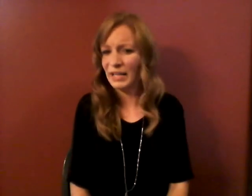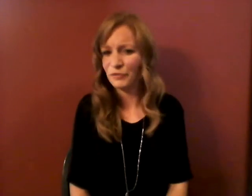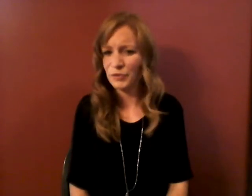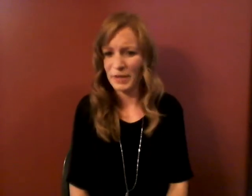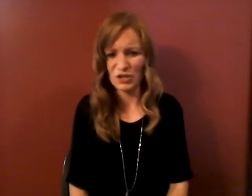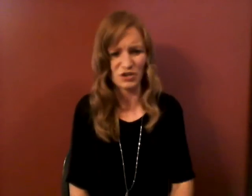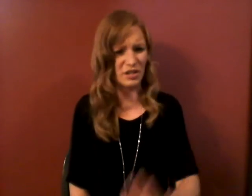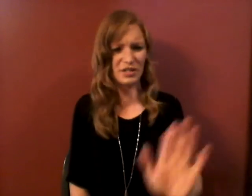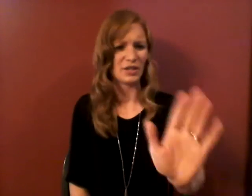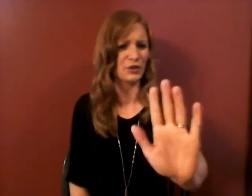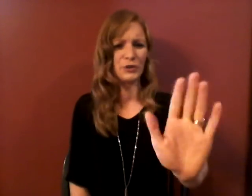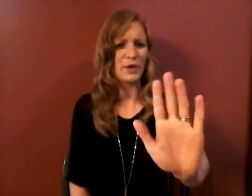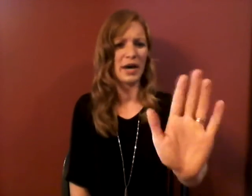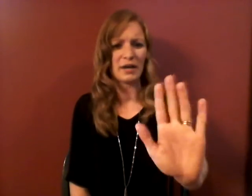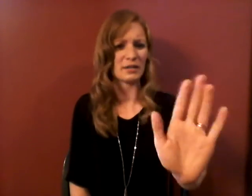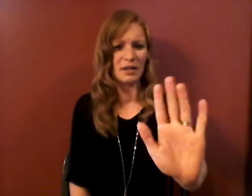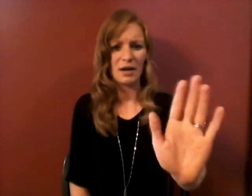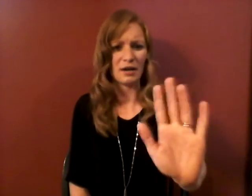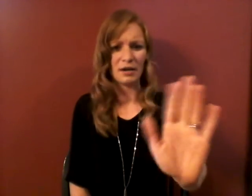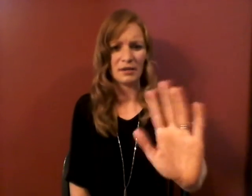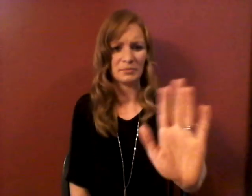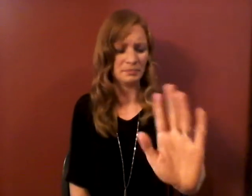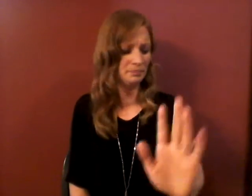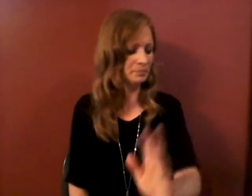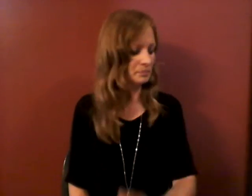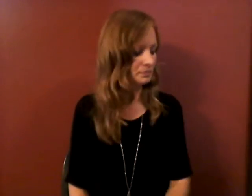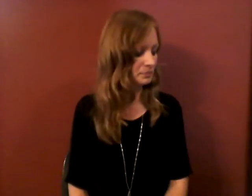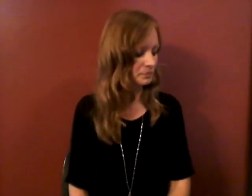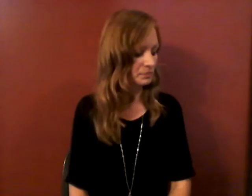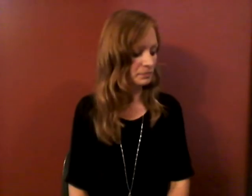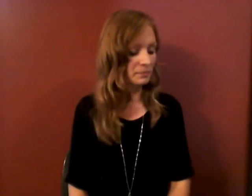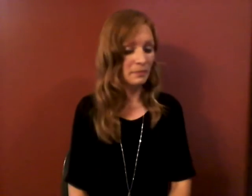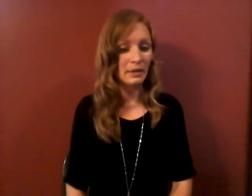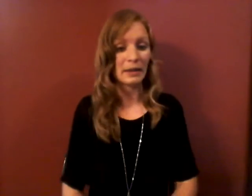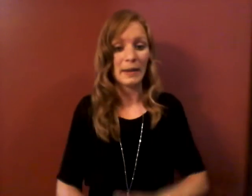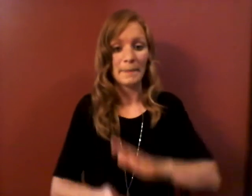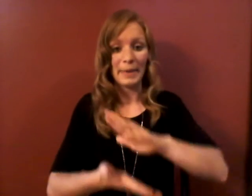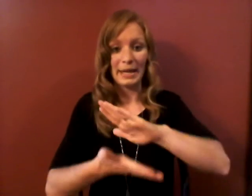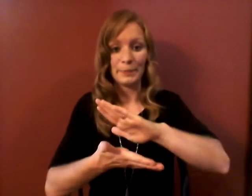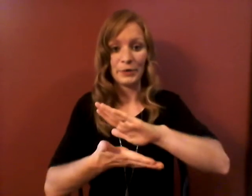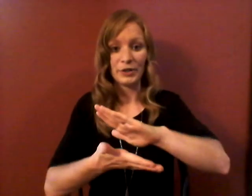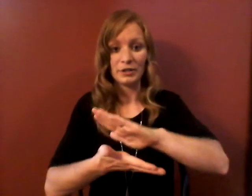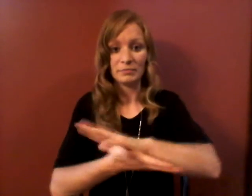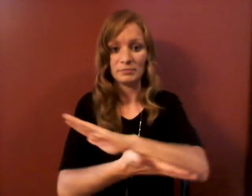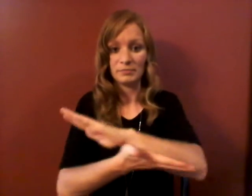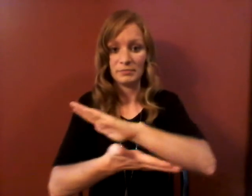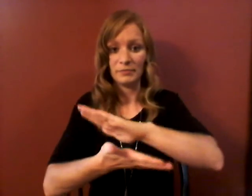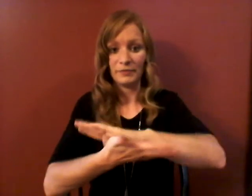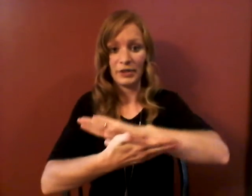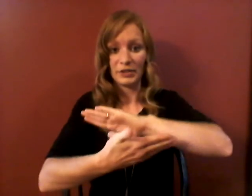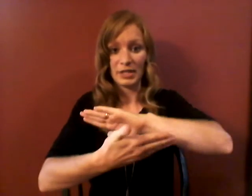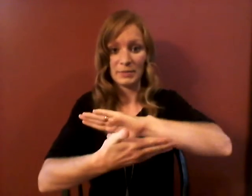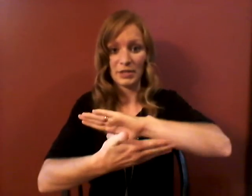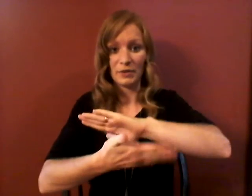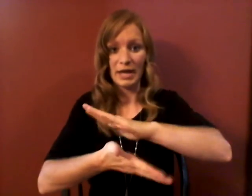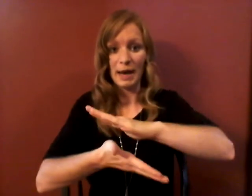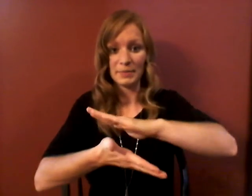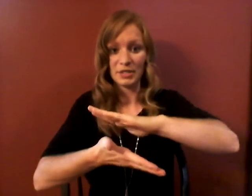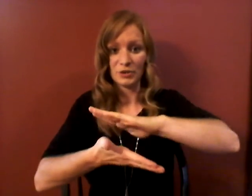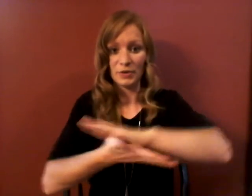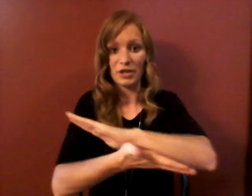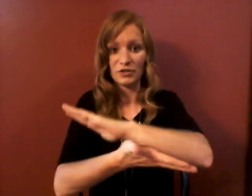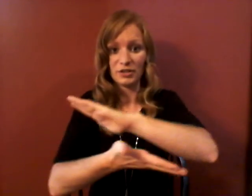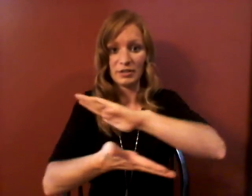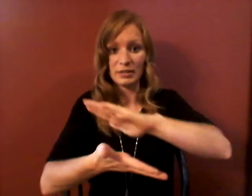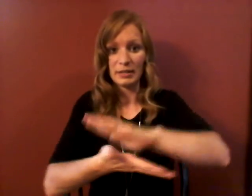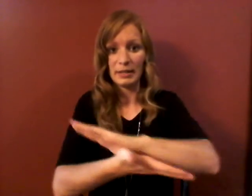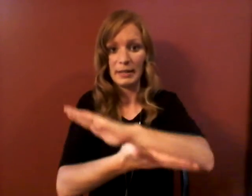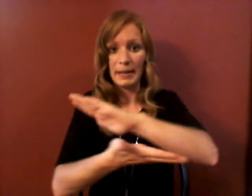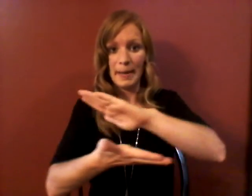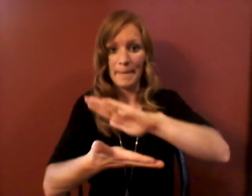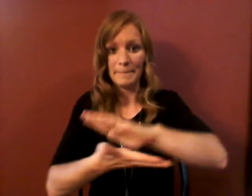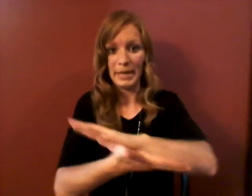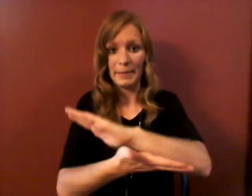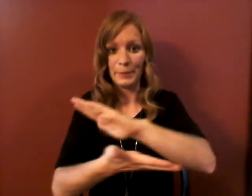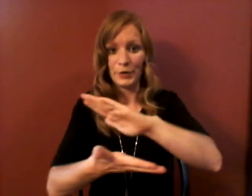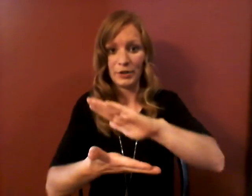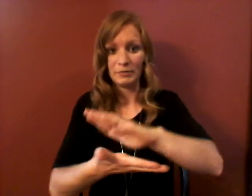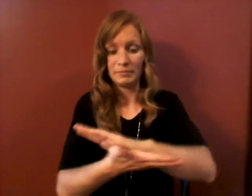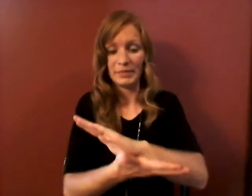like that information is incorrect, Paper. Fingertips are going opposite directions. Caper, not